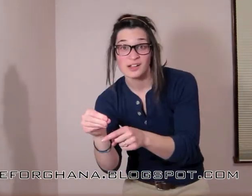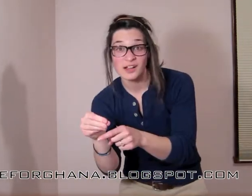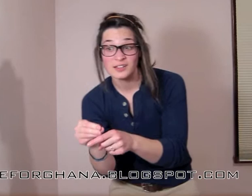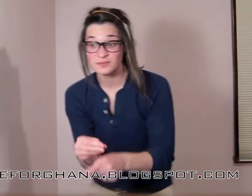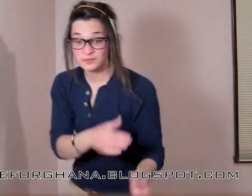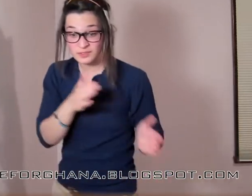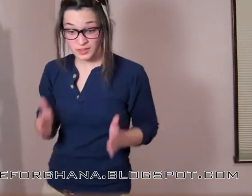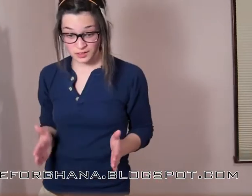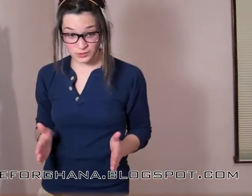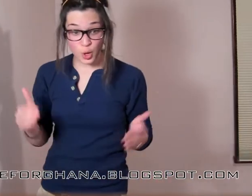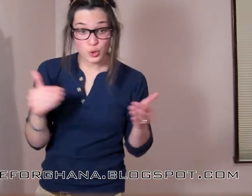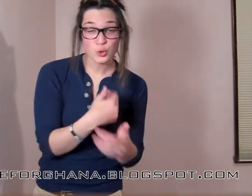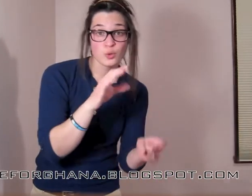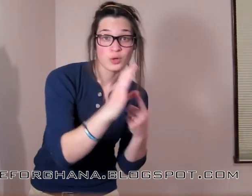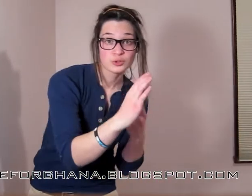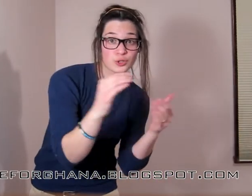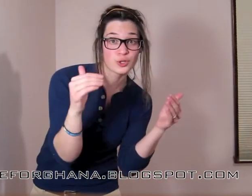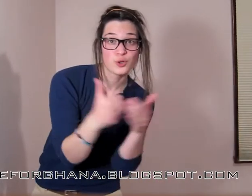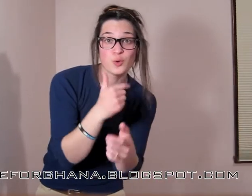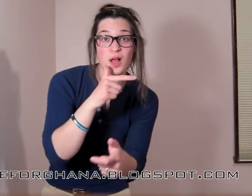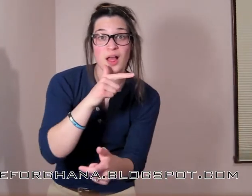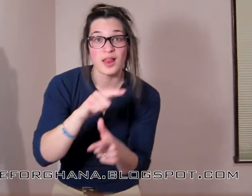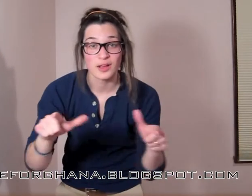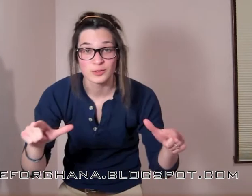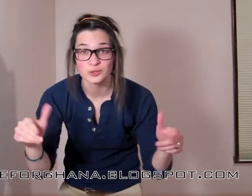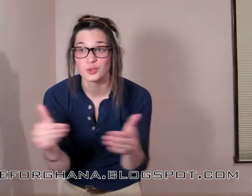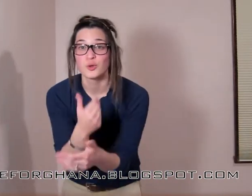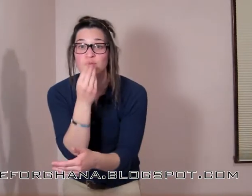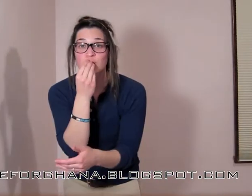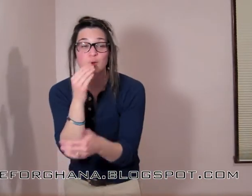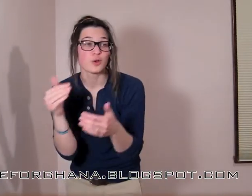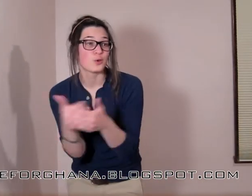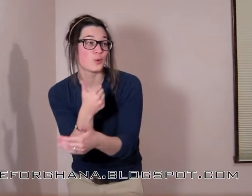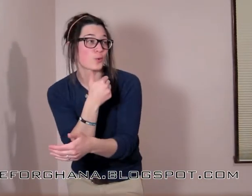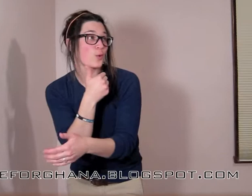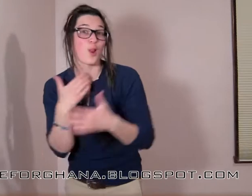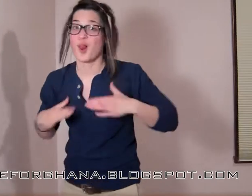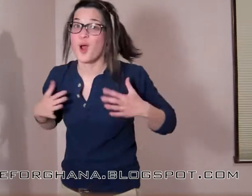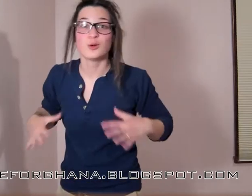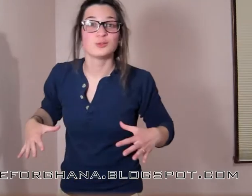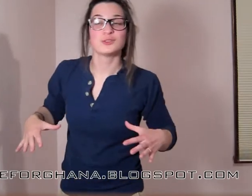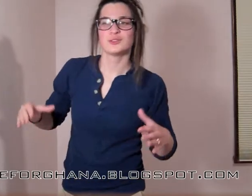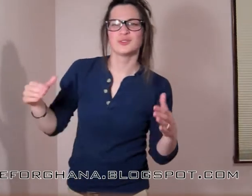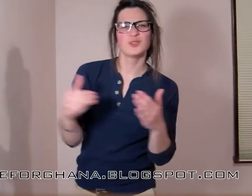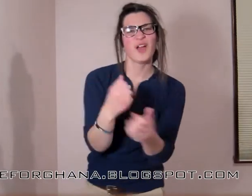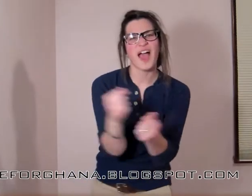I go to Africa, there's going to be a new culture, a new language, new food, new clothes,